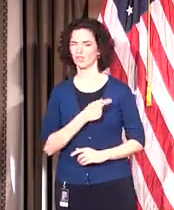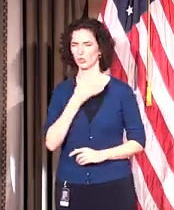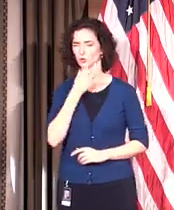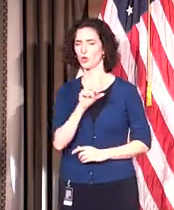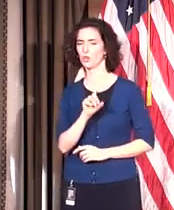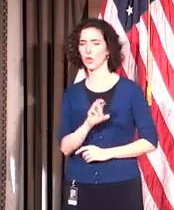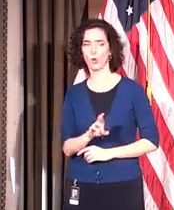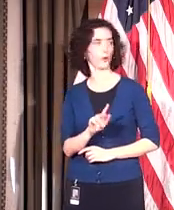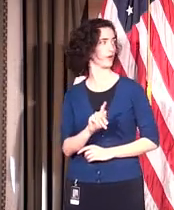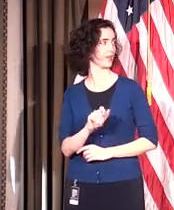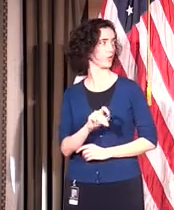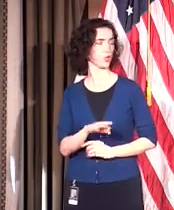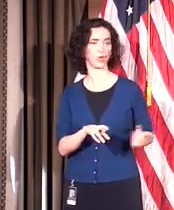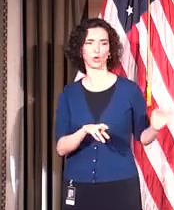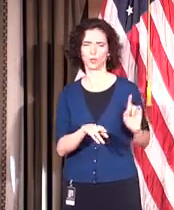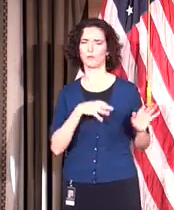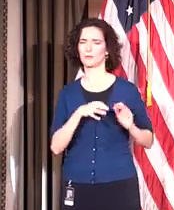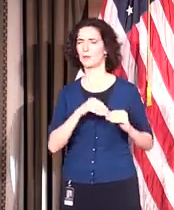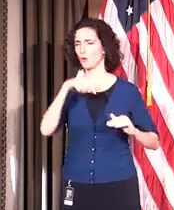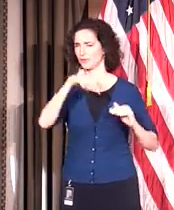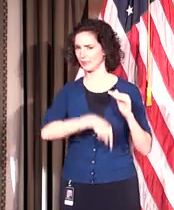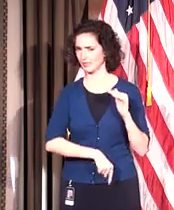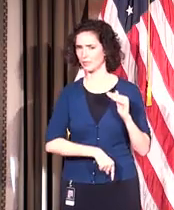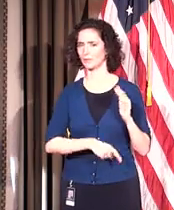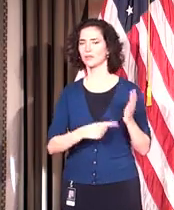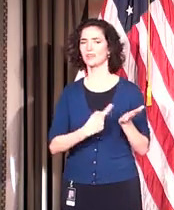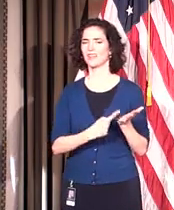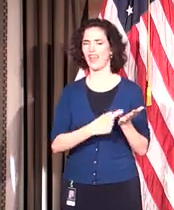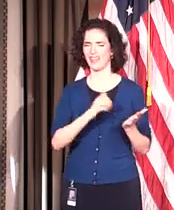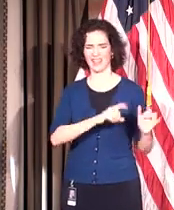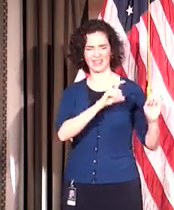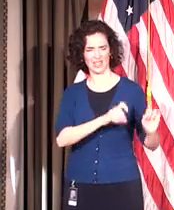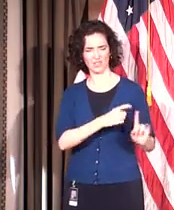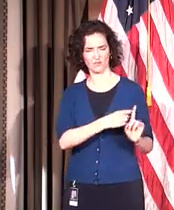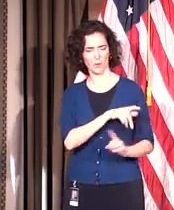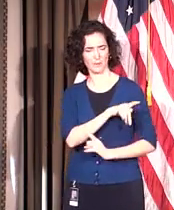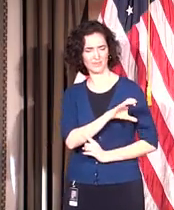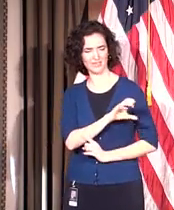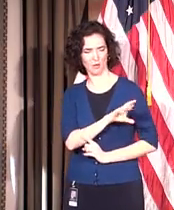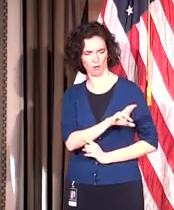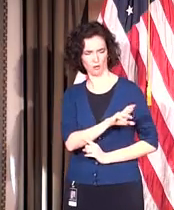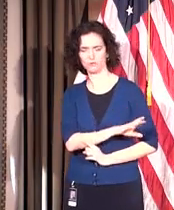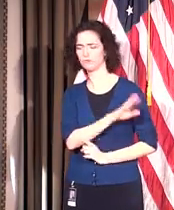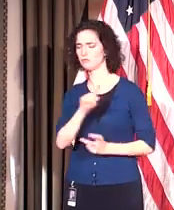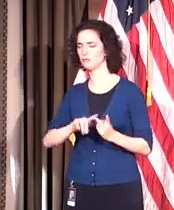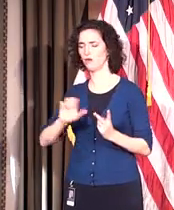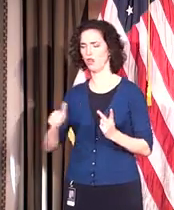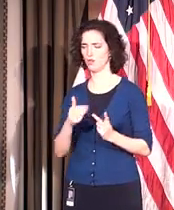minutes, and he's going to get more into the details around the PCR testing and the antigen testing.